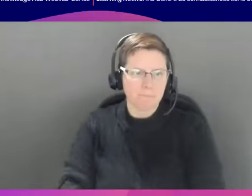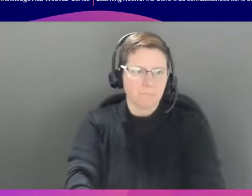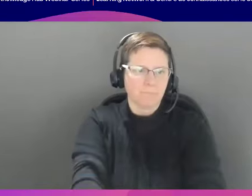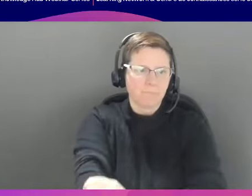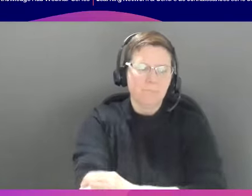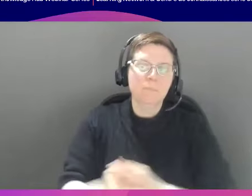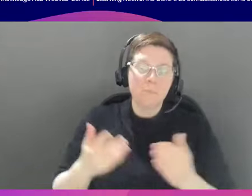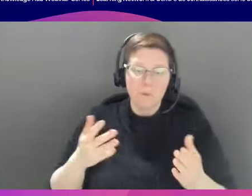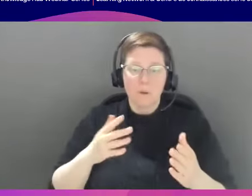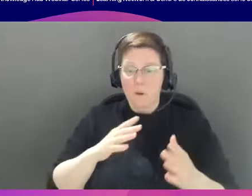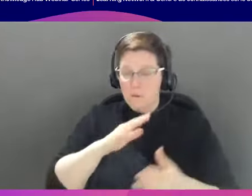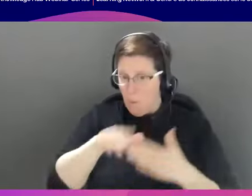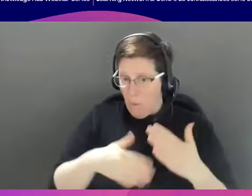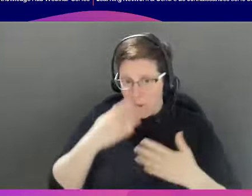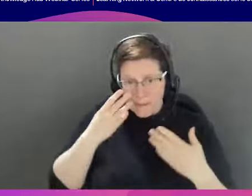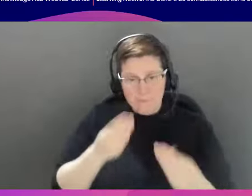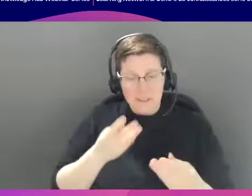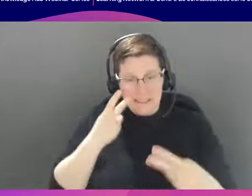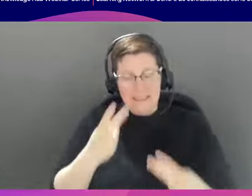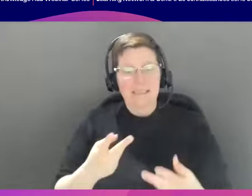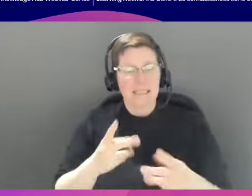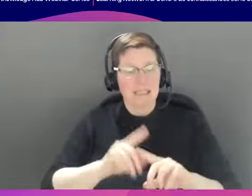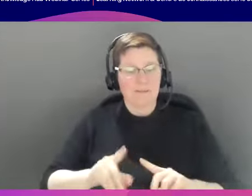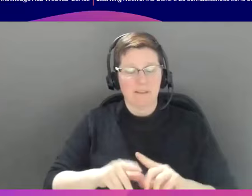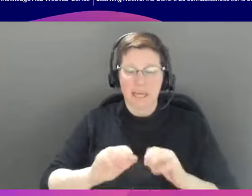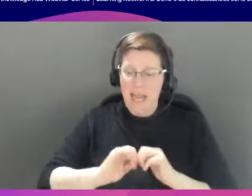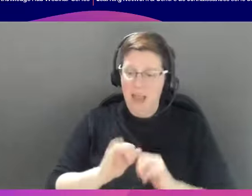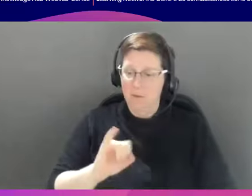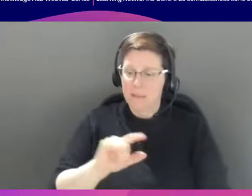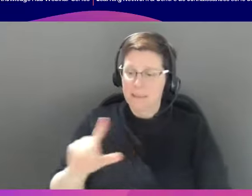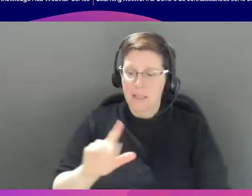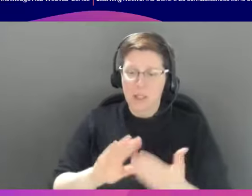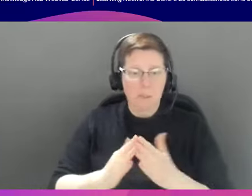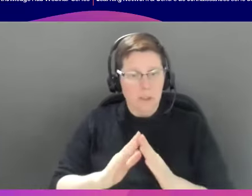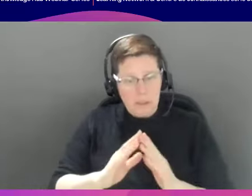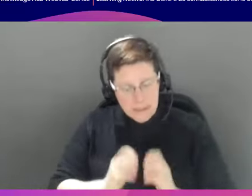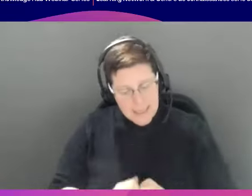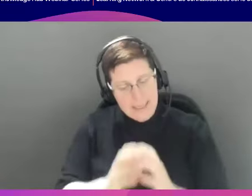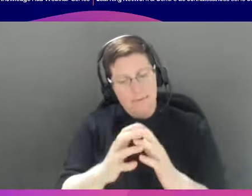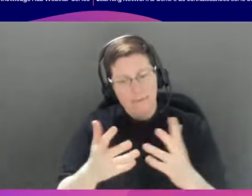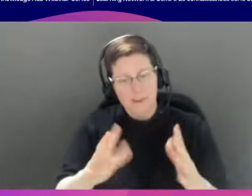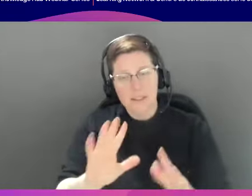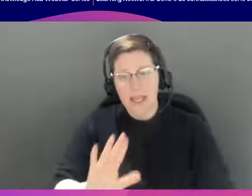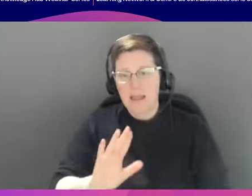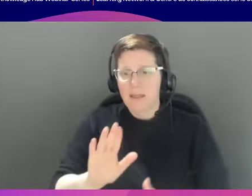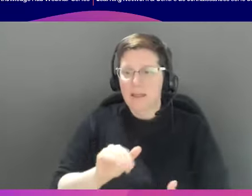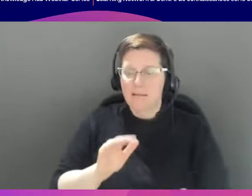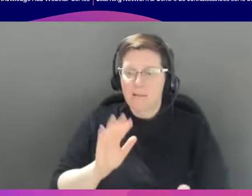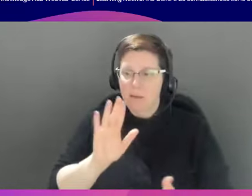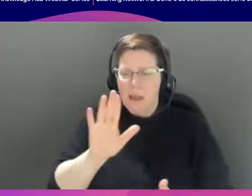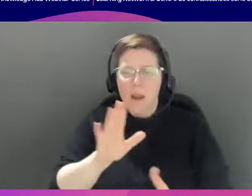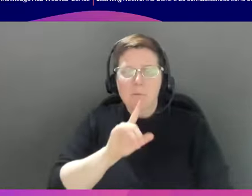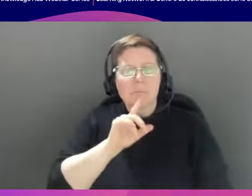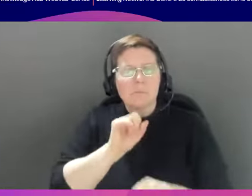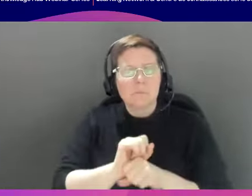And so with all of this backdrop, we can kind of see the different ways that incel communities are built up and their central ideological tenets.